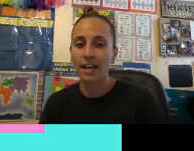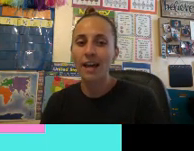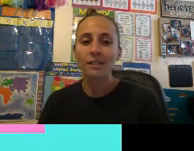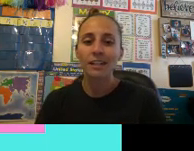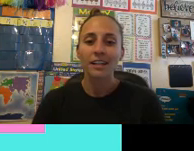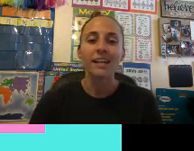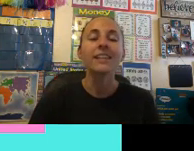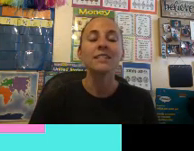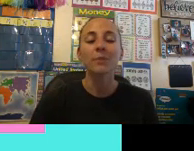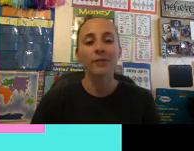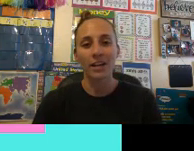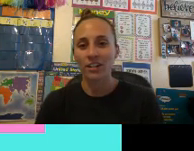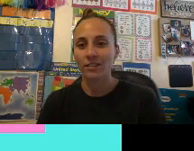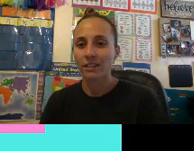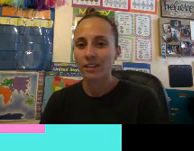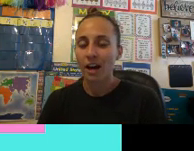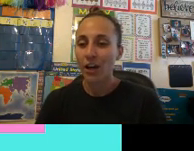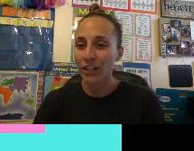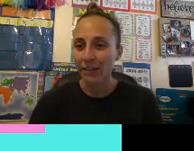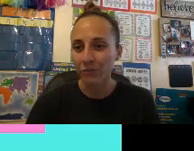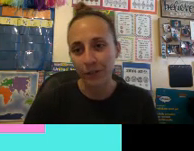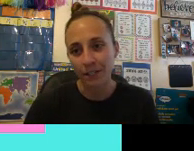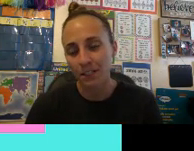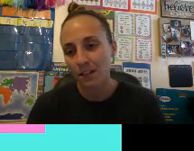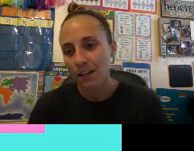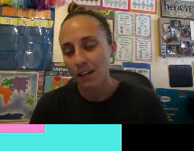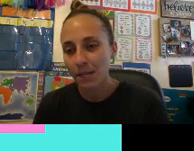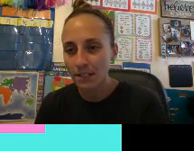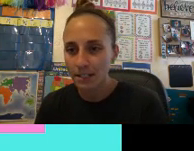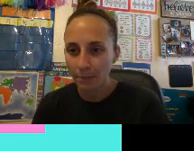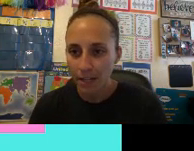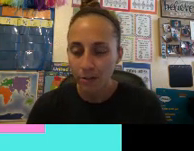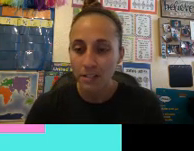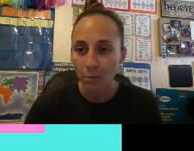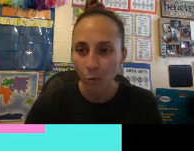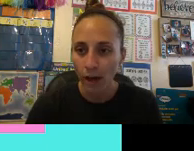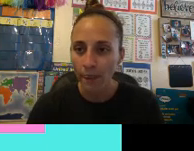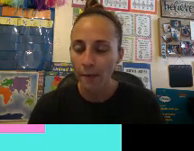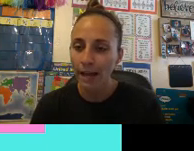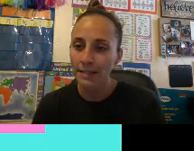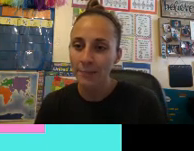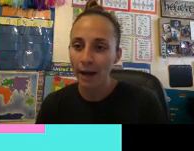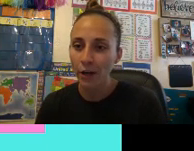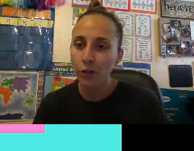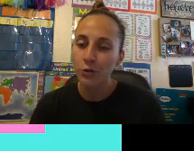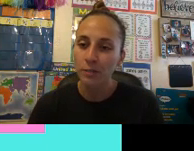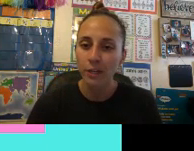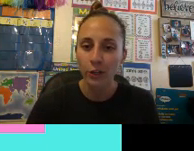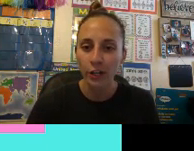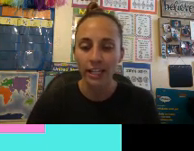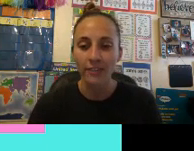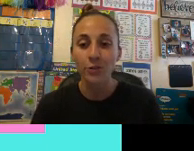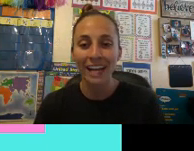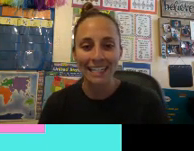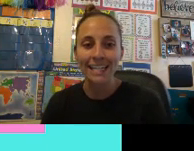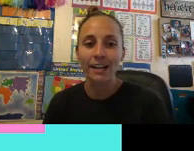Inspiration. Say it. Inspiration. A good influence. It means something or someone that might inspire you to do something